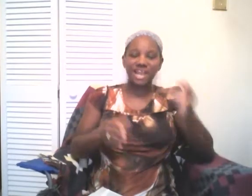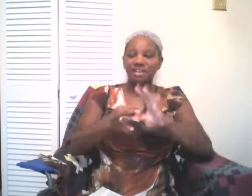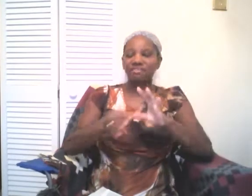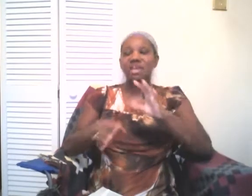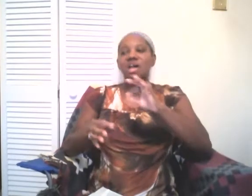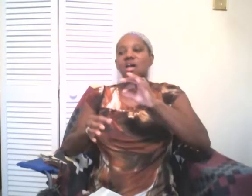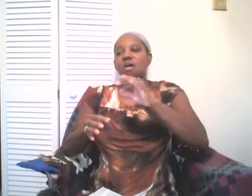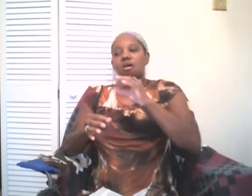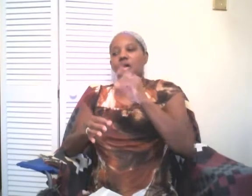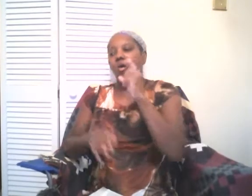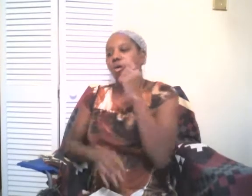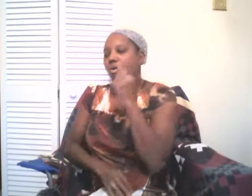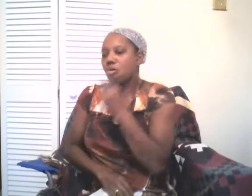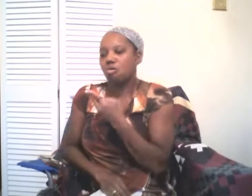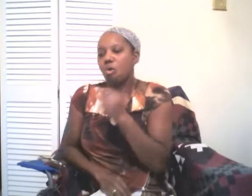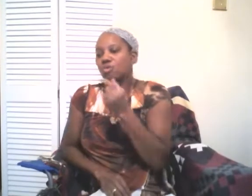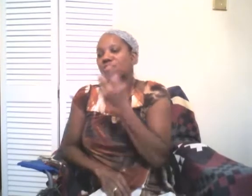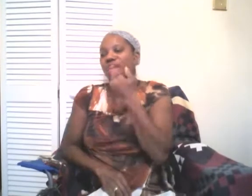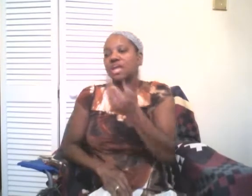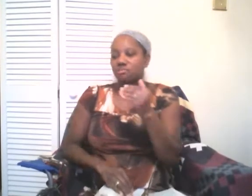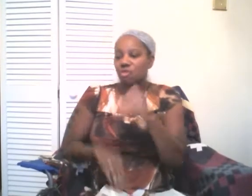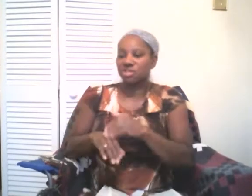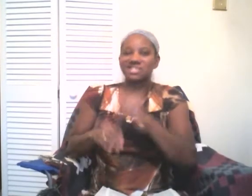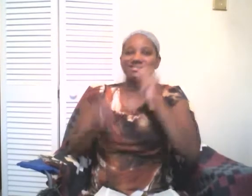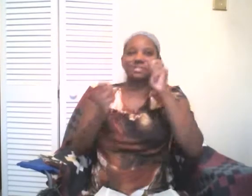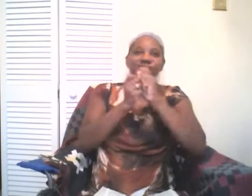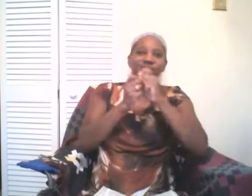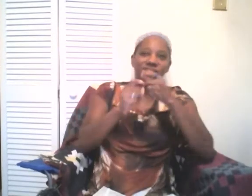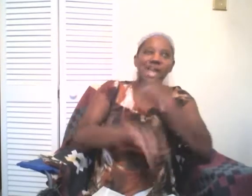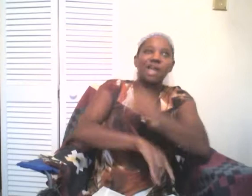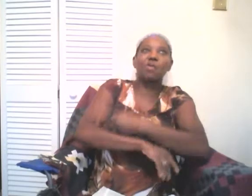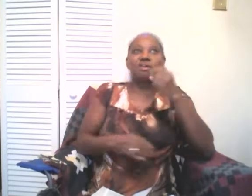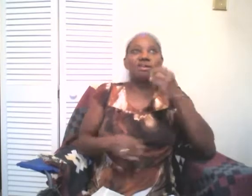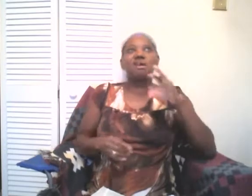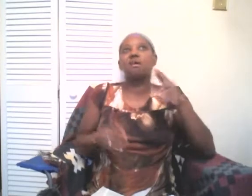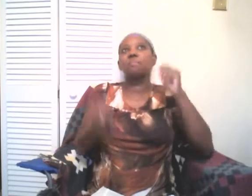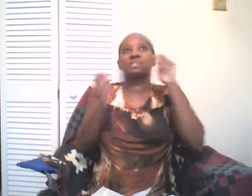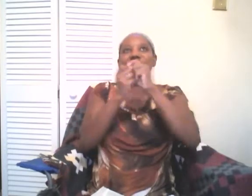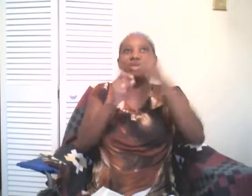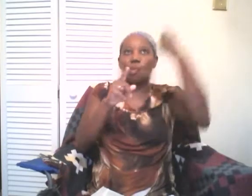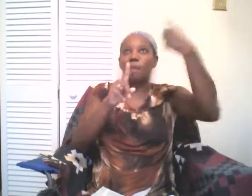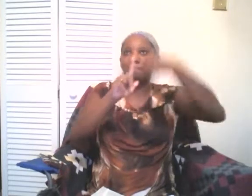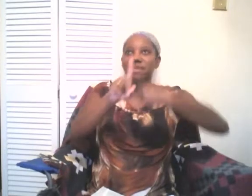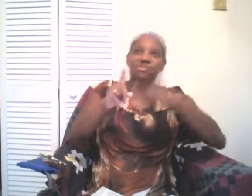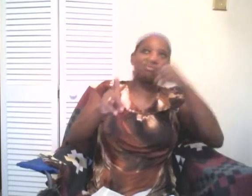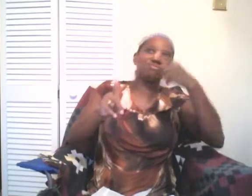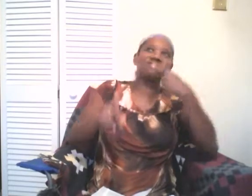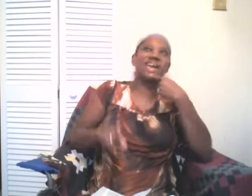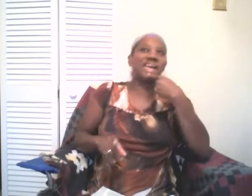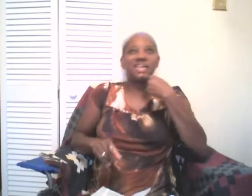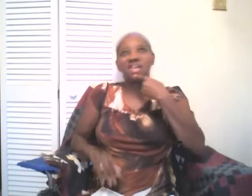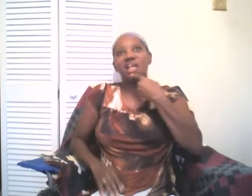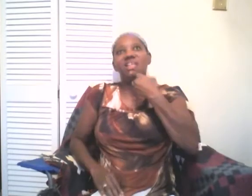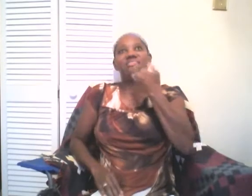as, only thank Him on a specific day or specifically 1 month you say